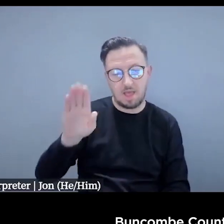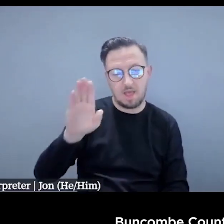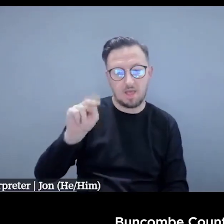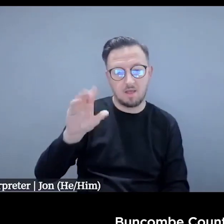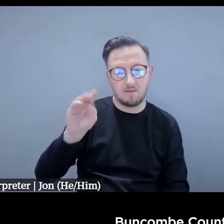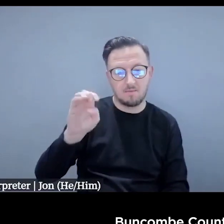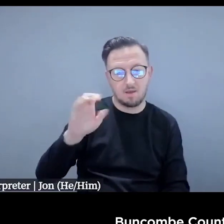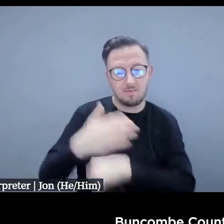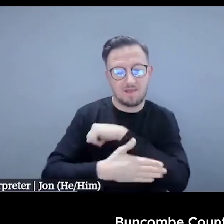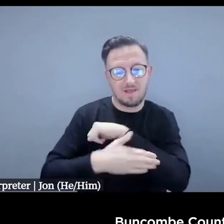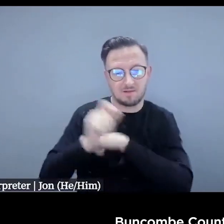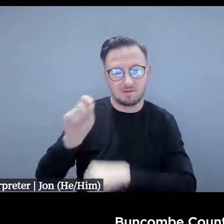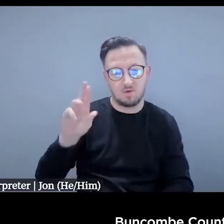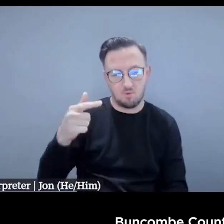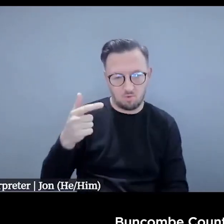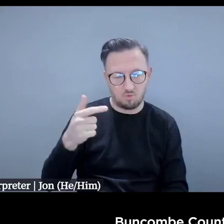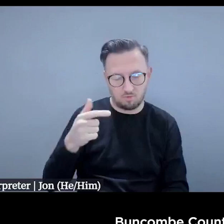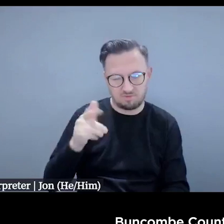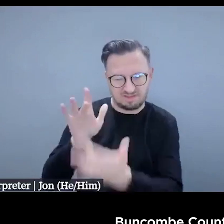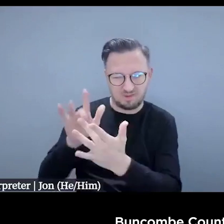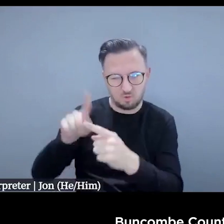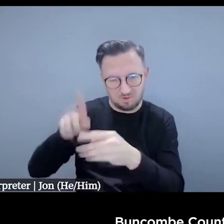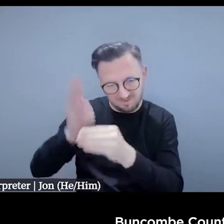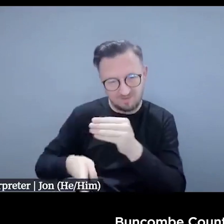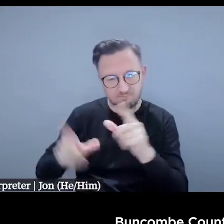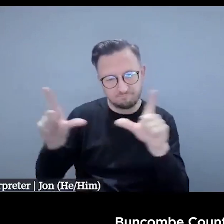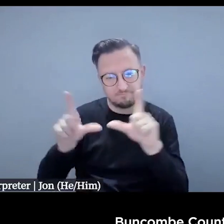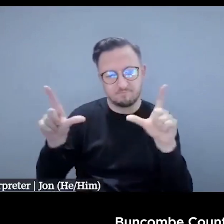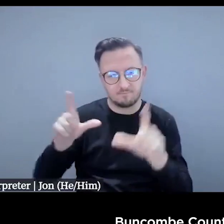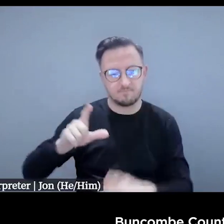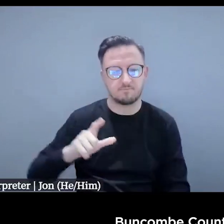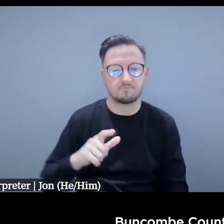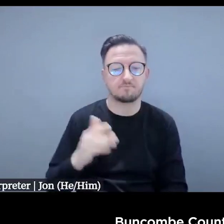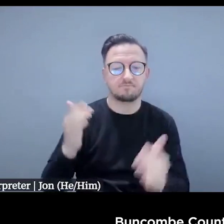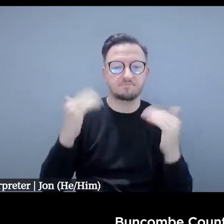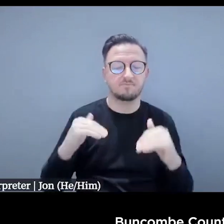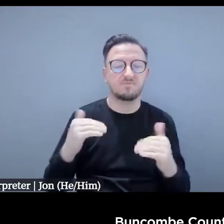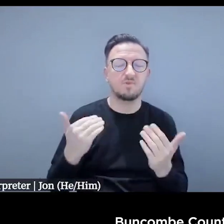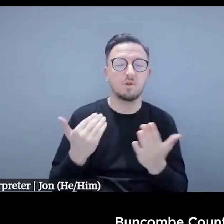An update on solid waste and our transition from to our new provider, FCC.